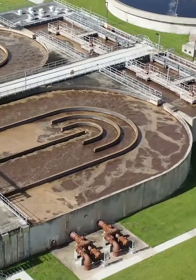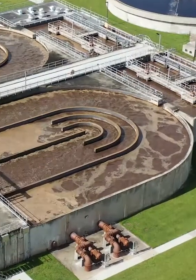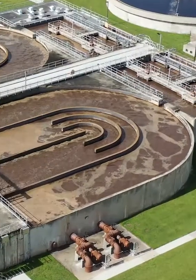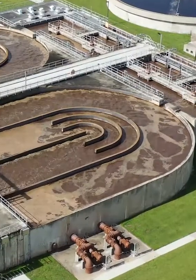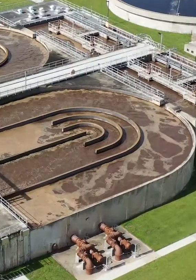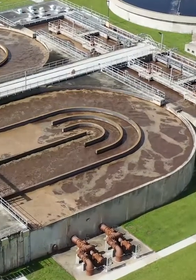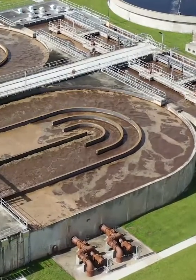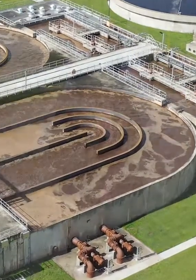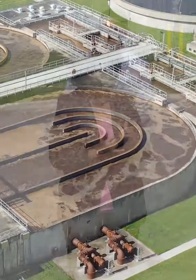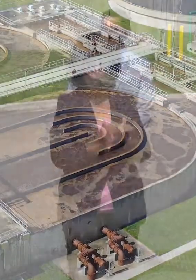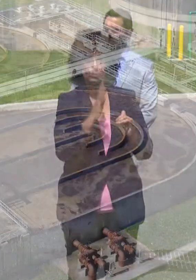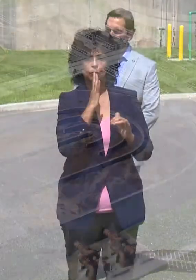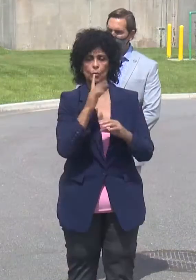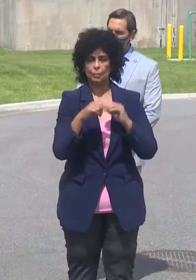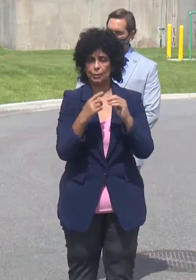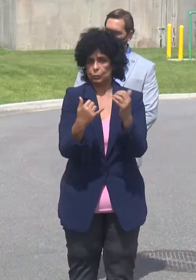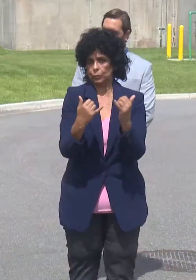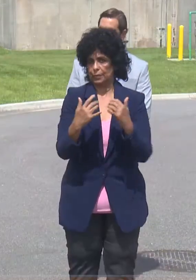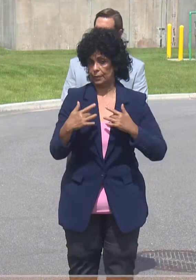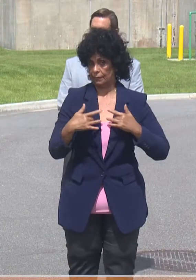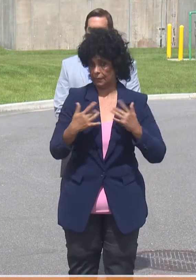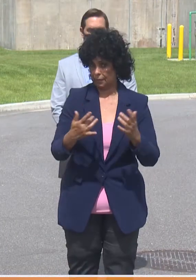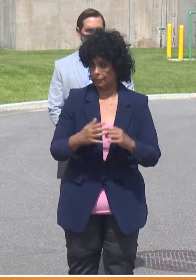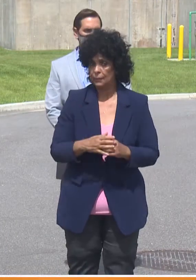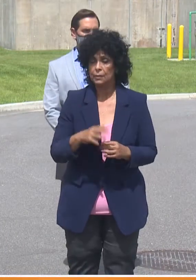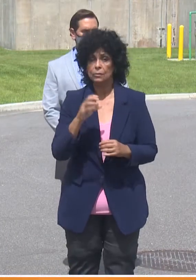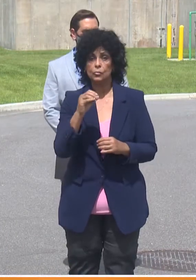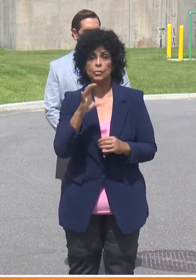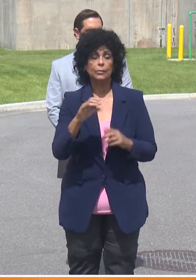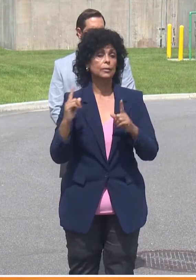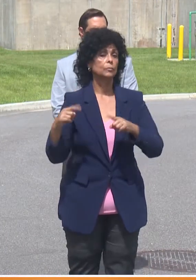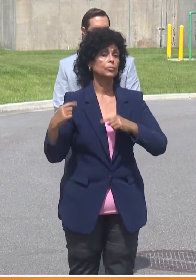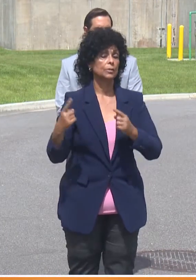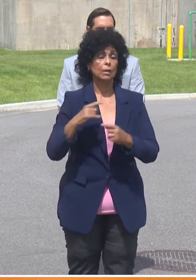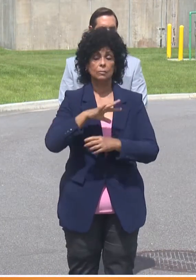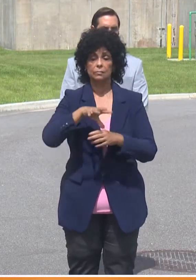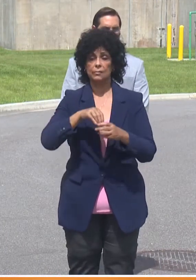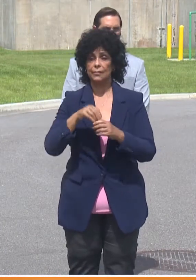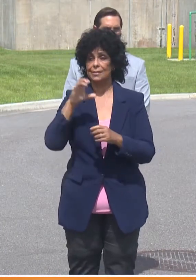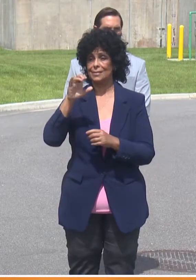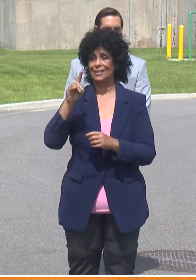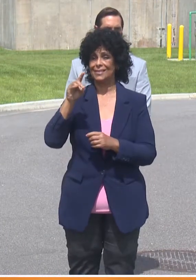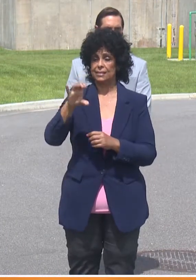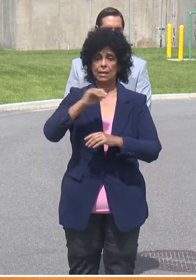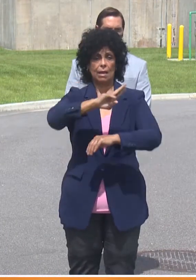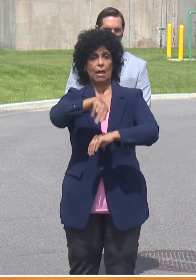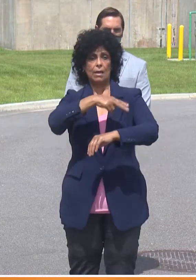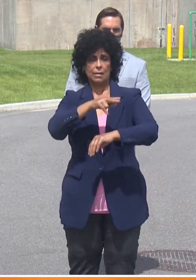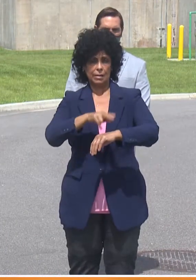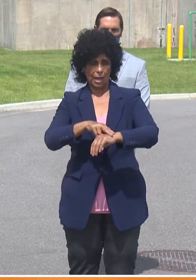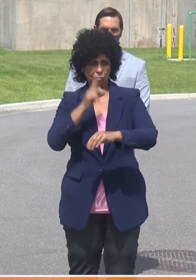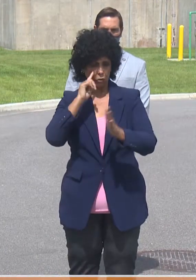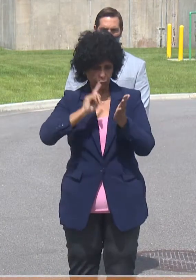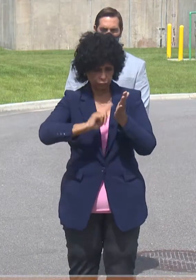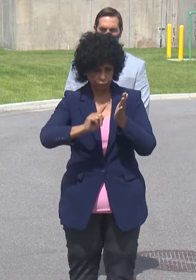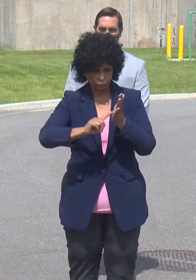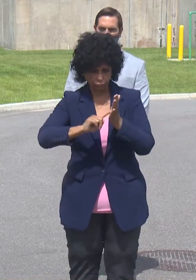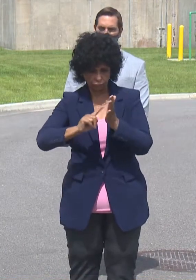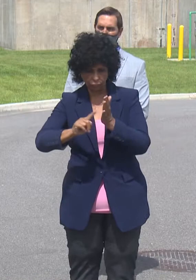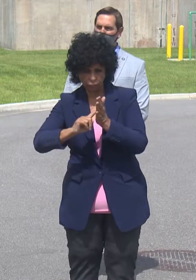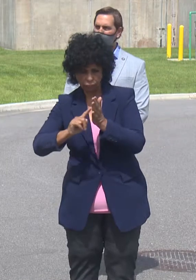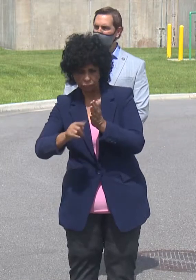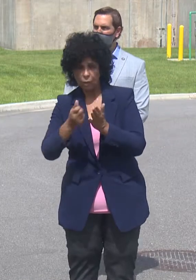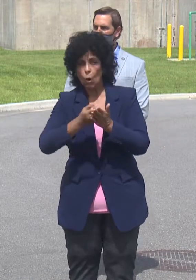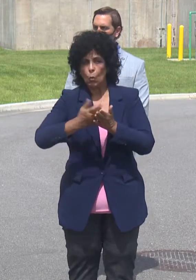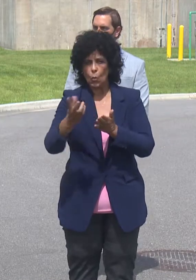residents. Since May, Orange County has been actively participating in the CDC's National Wastewater Surveillance System. It is part